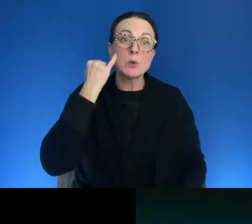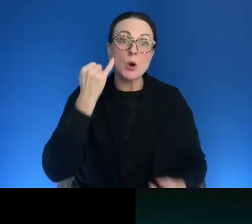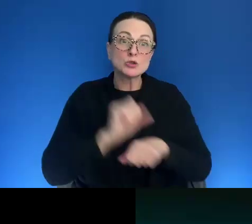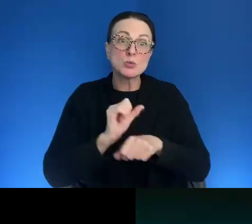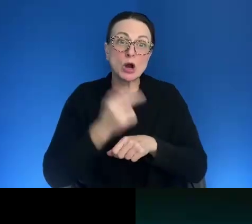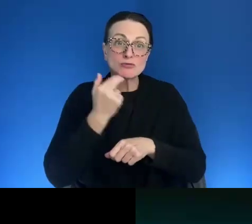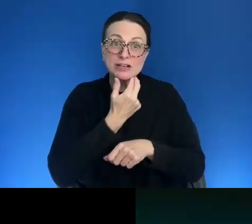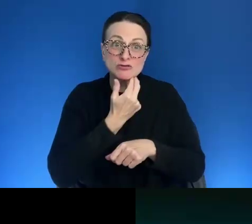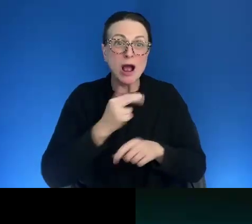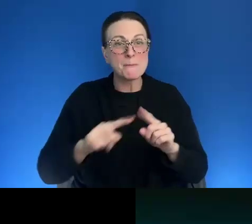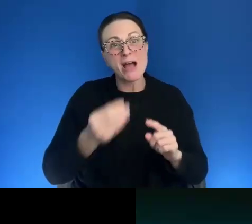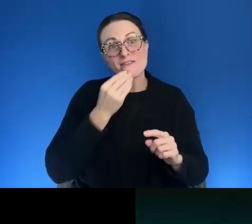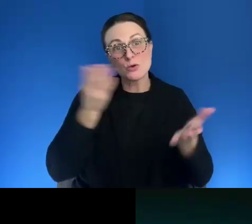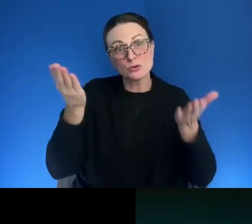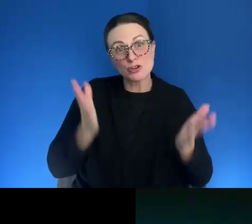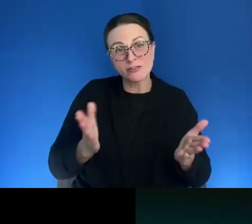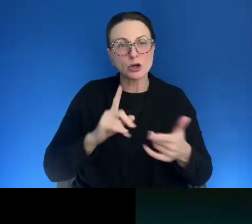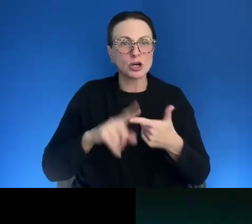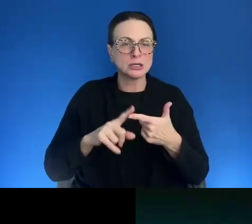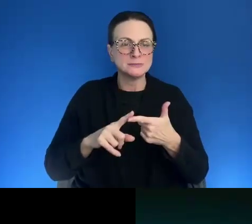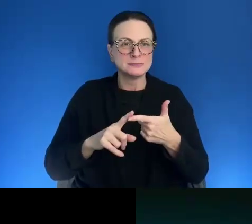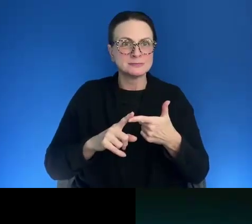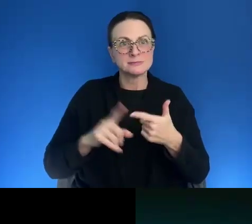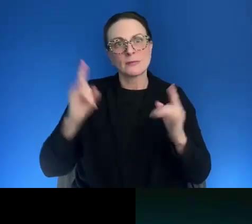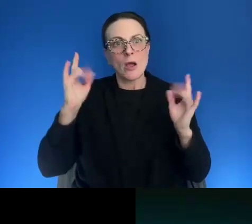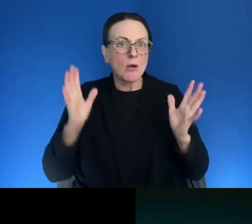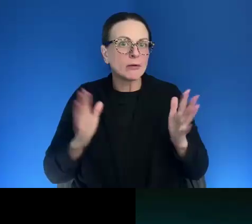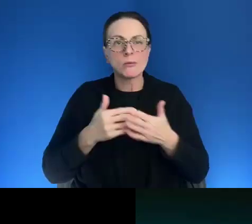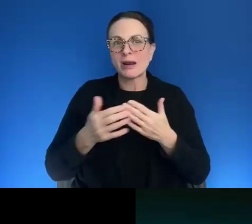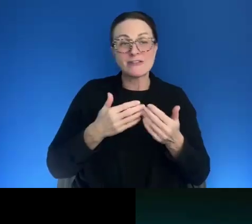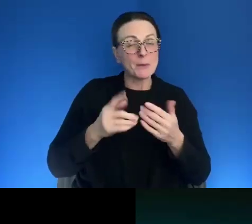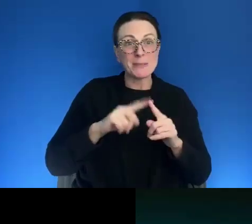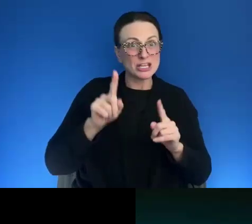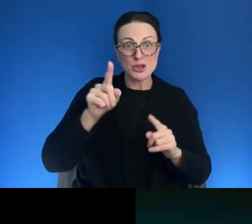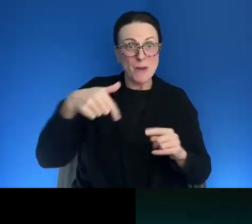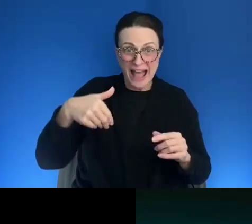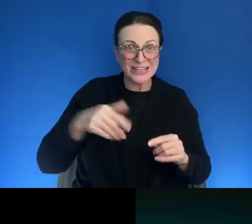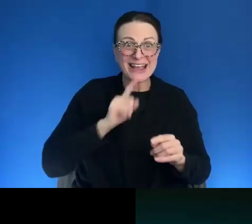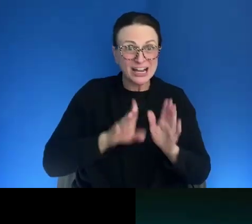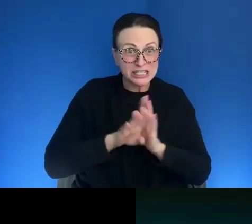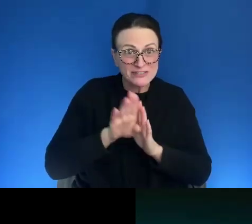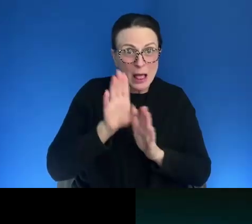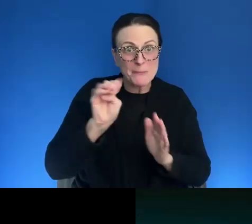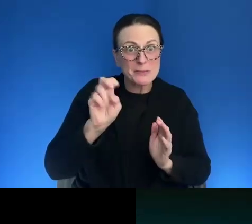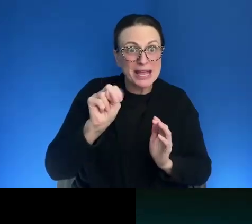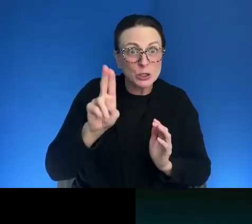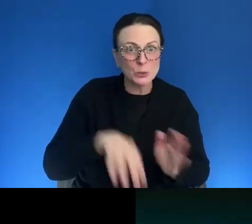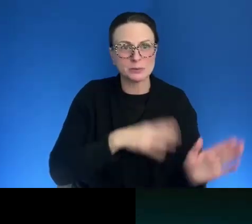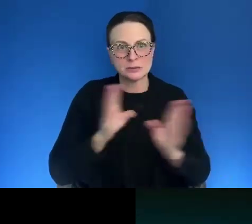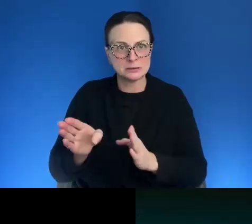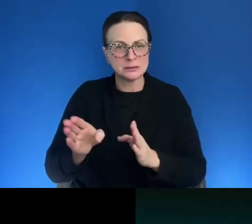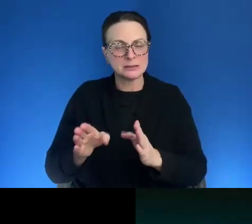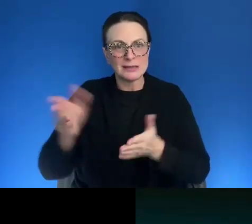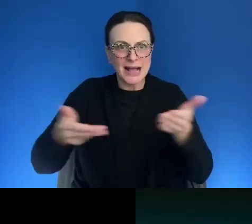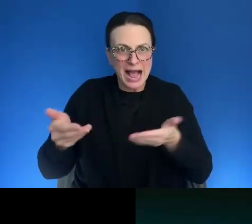but you've been a food server, busser, host, but you haven't actually developed a menu,